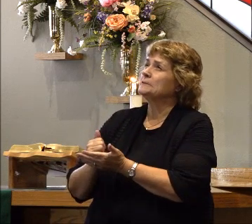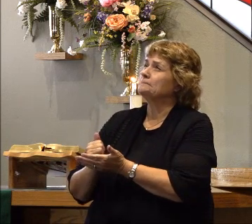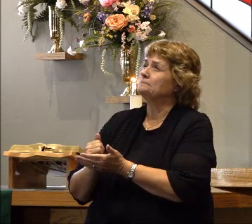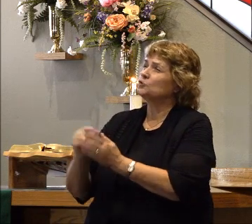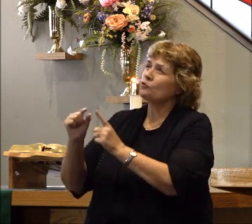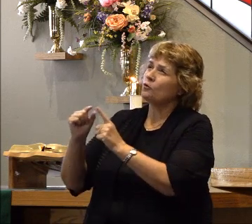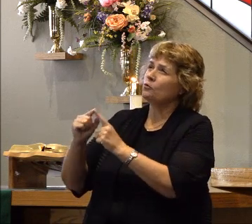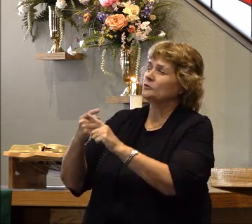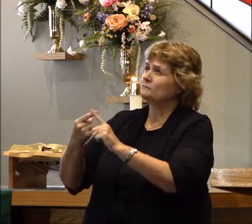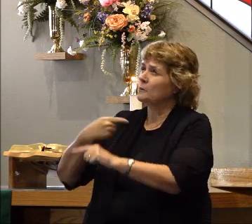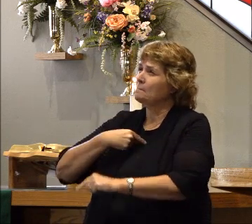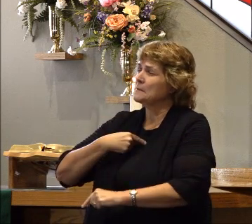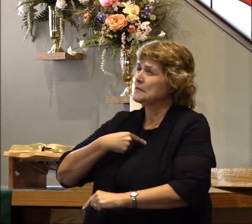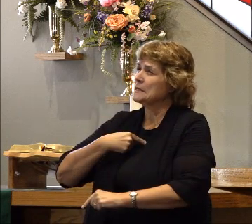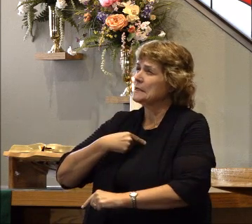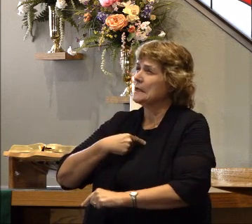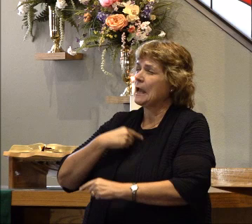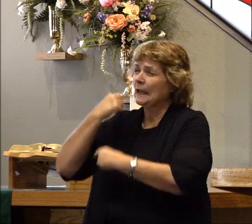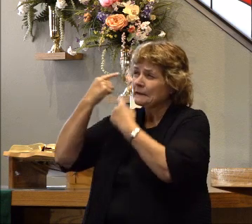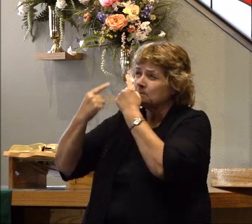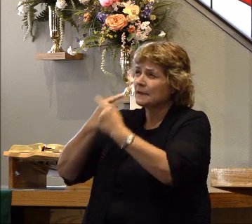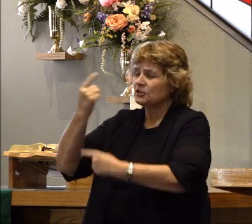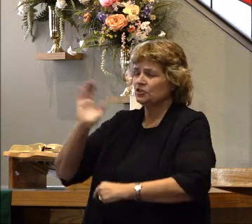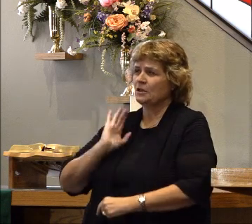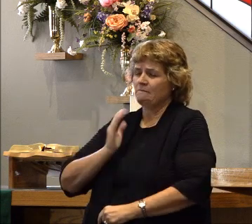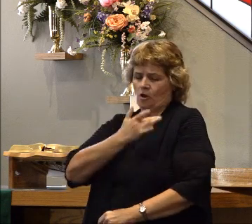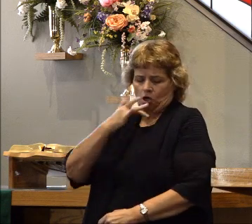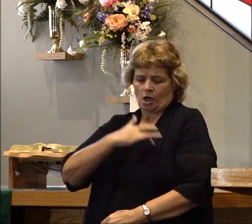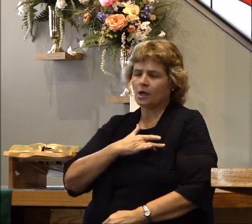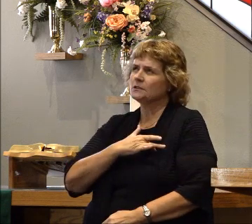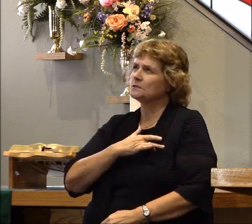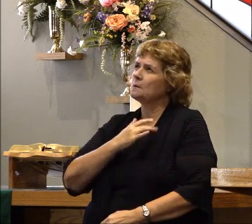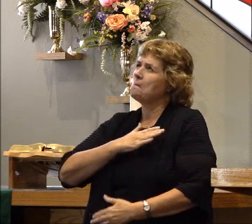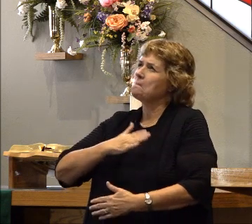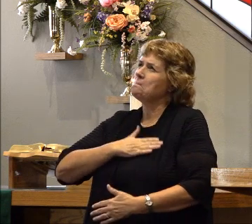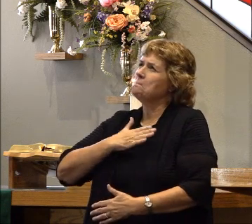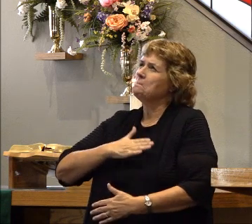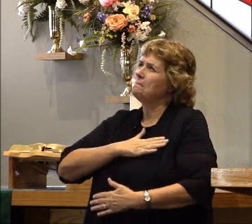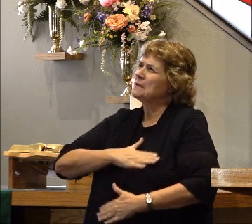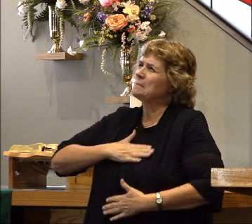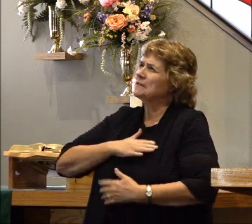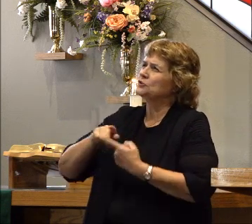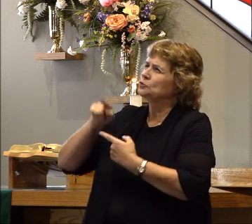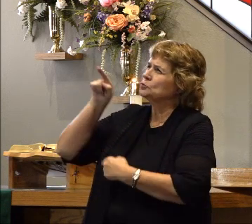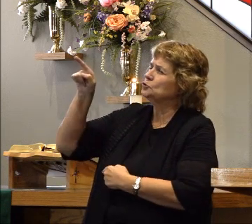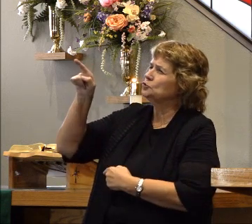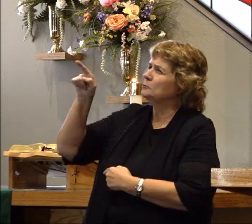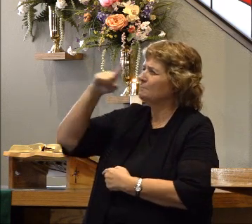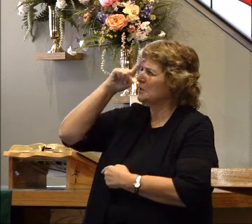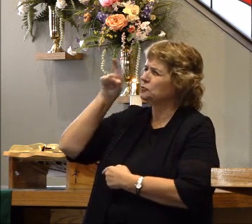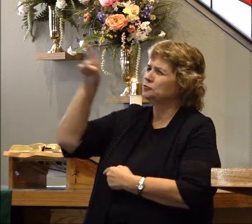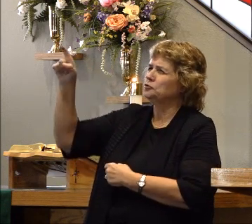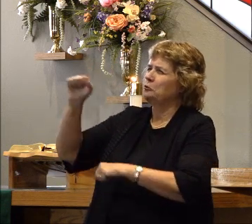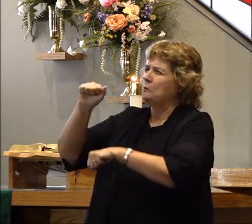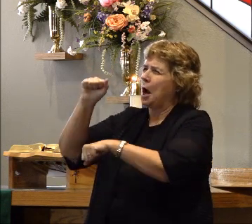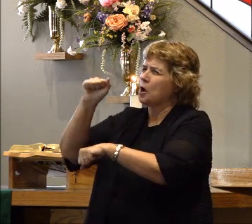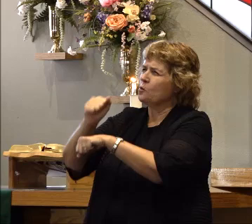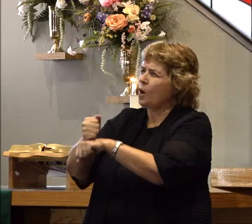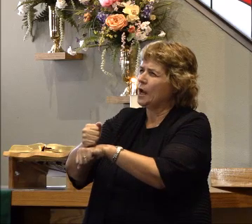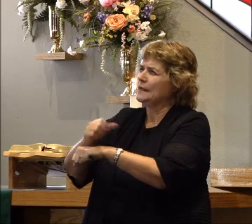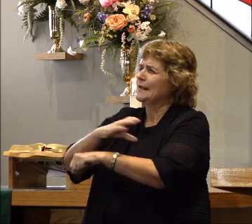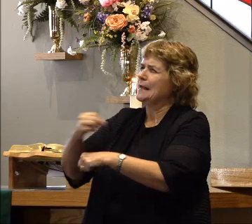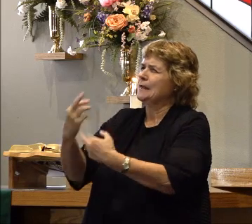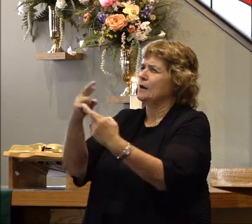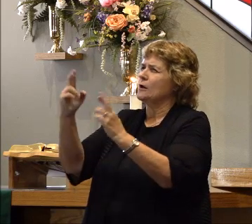meditation of our hearts be pleasing in your sight, for indeed you are our rock and our redeemer.